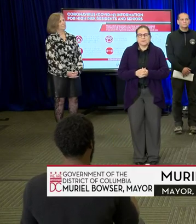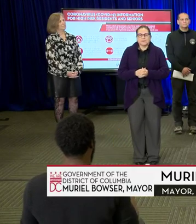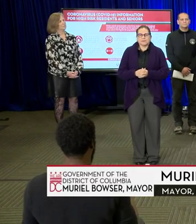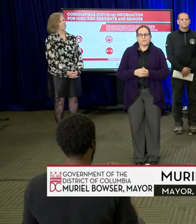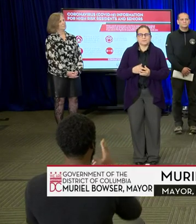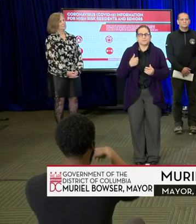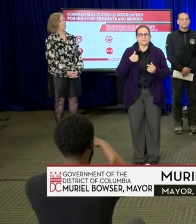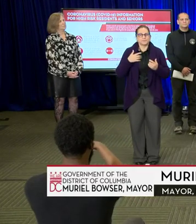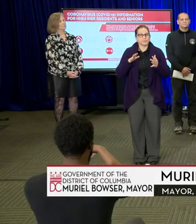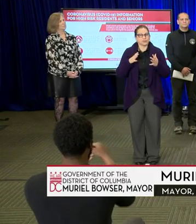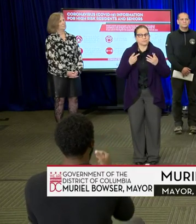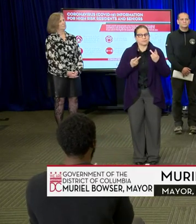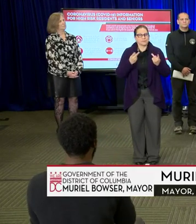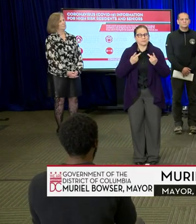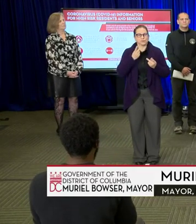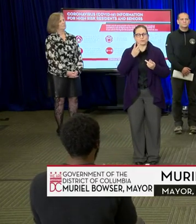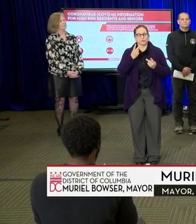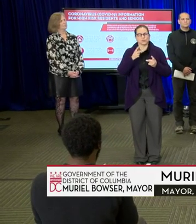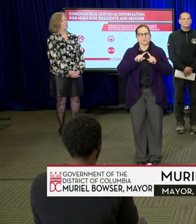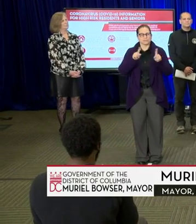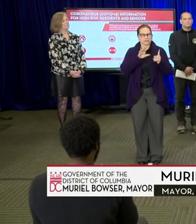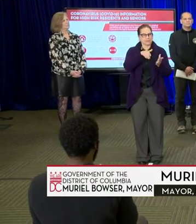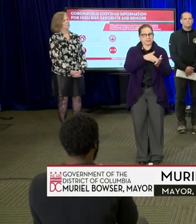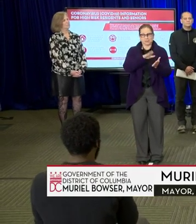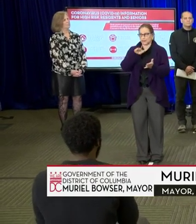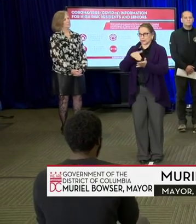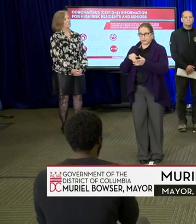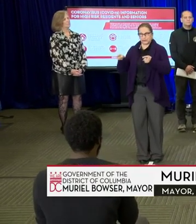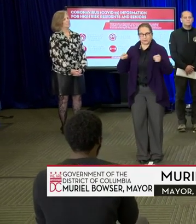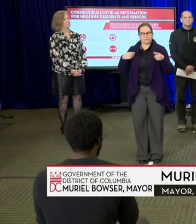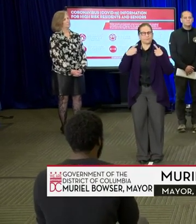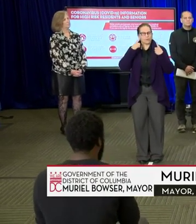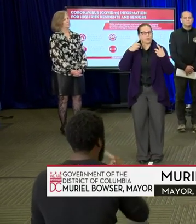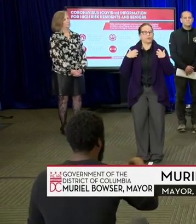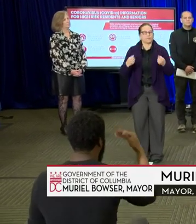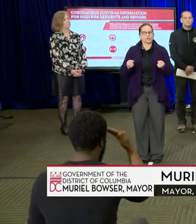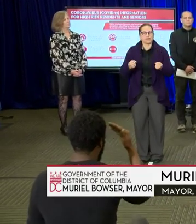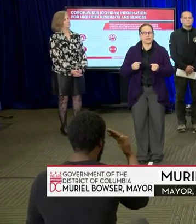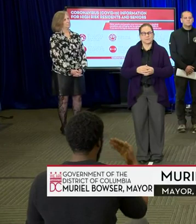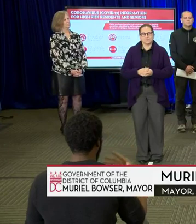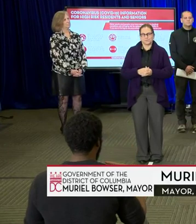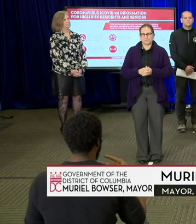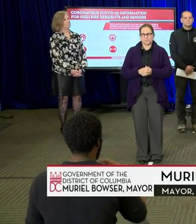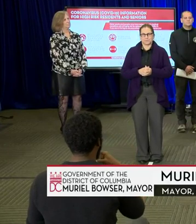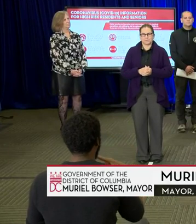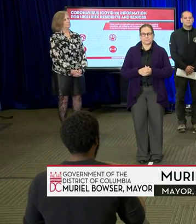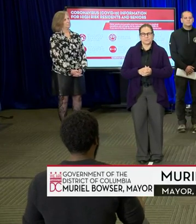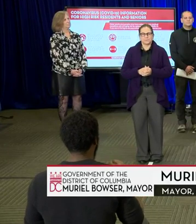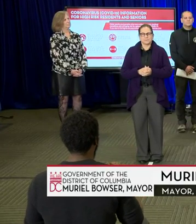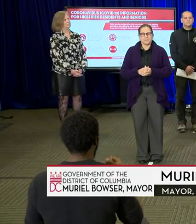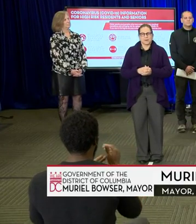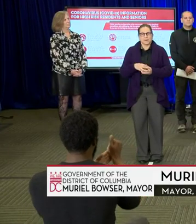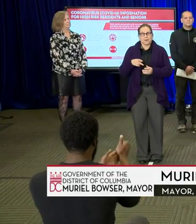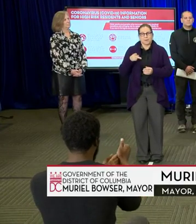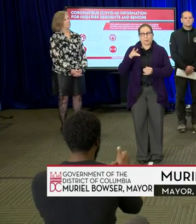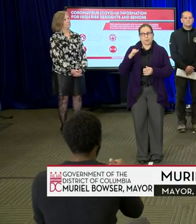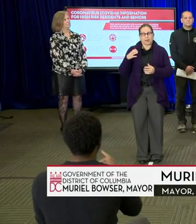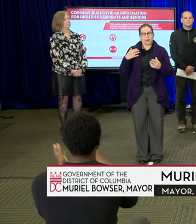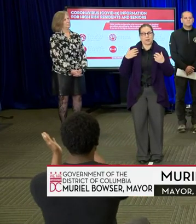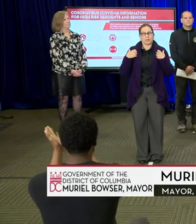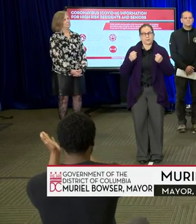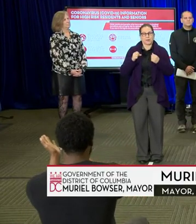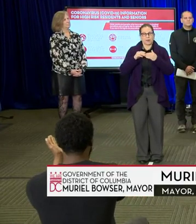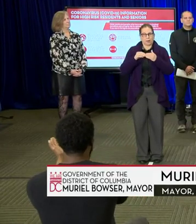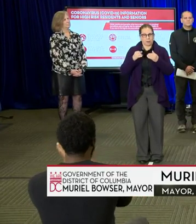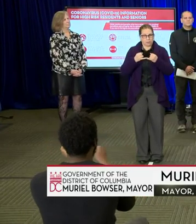Nesbitt, and what we know from those visits is that our public health leaders, our doctors and our nurses and all